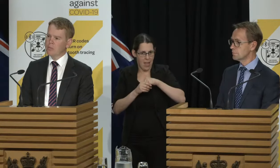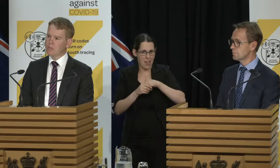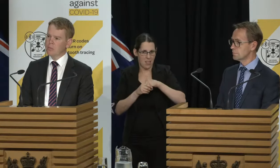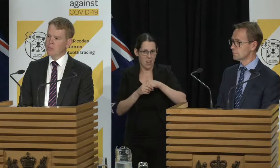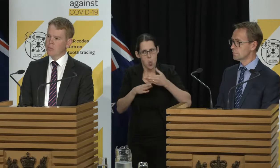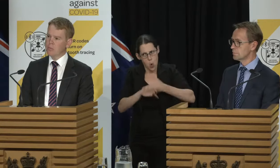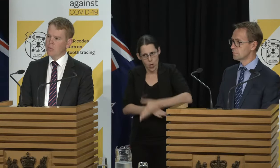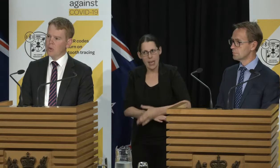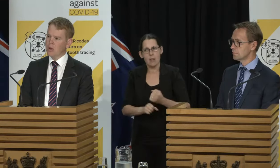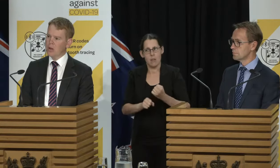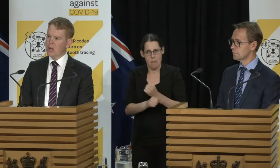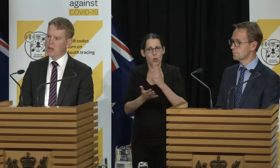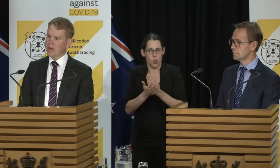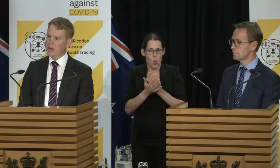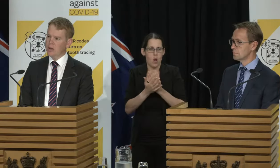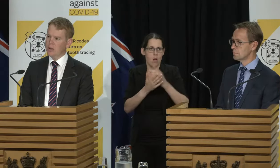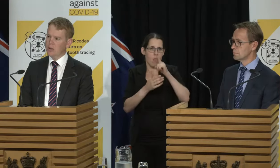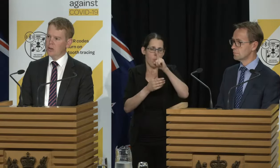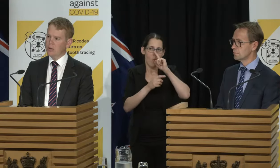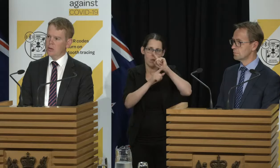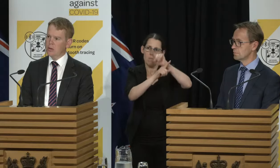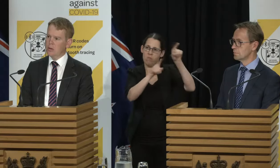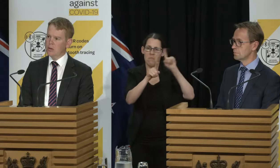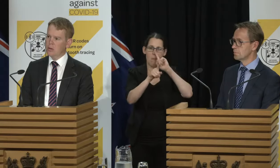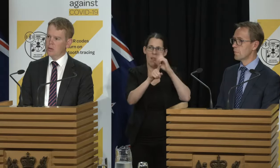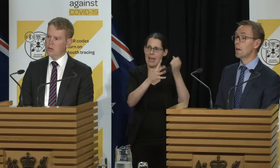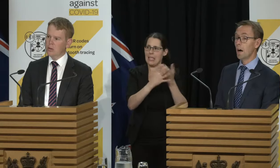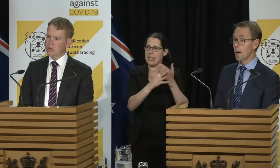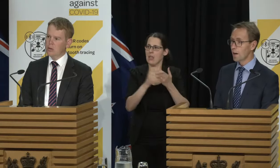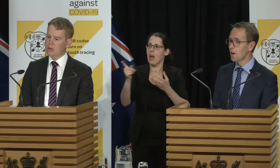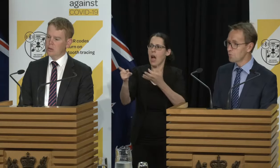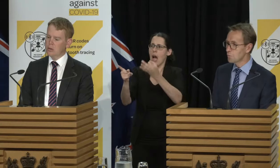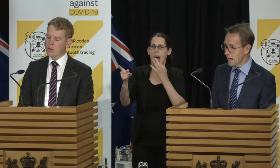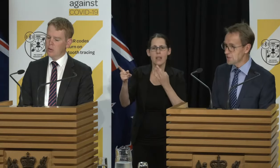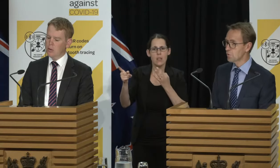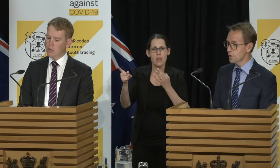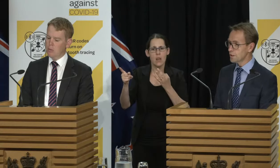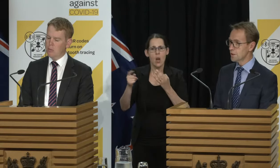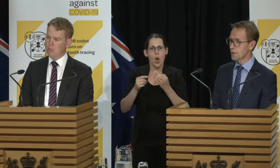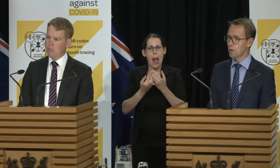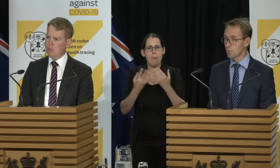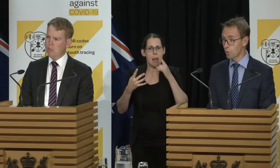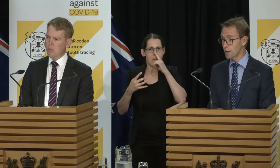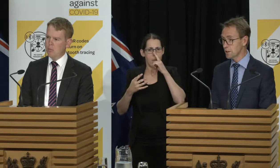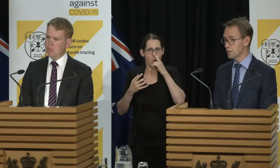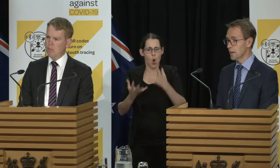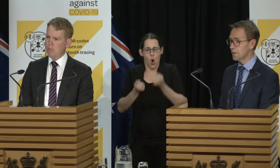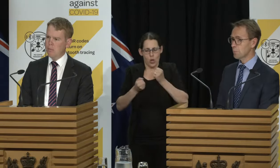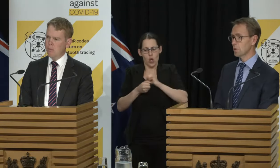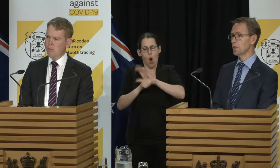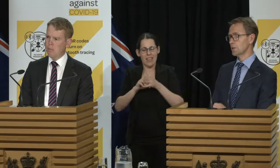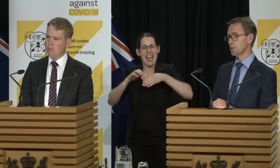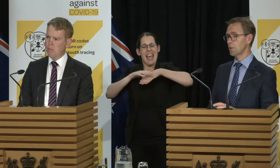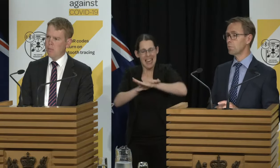what's the number of people thought to have been infected with COVID in MIQ? I've asked for that data because, as I say, we've